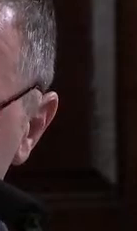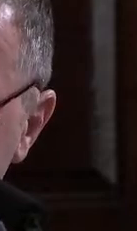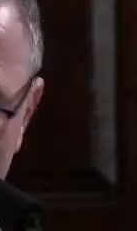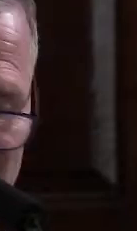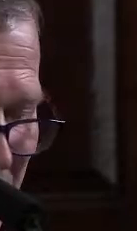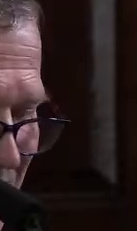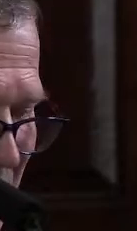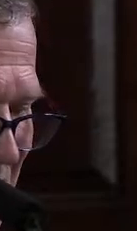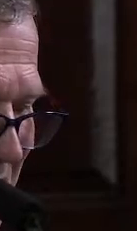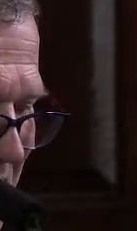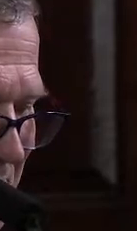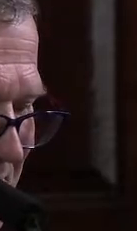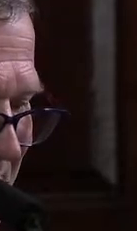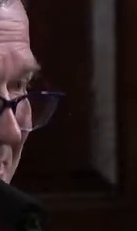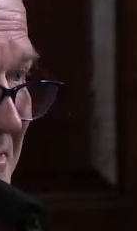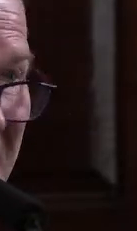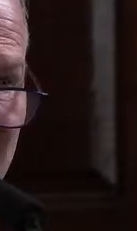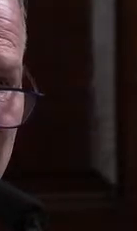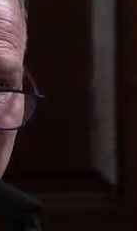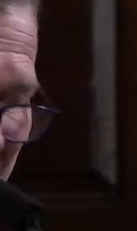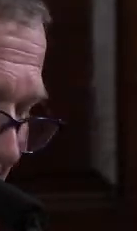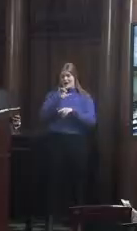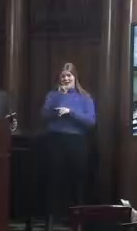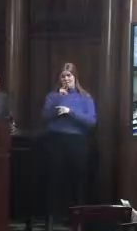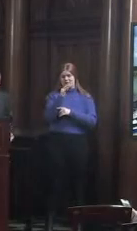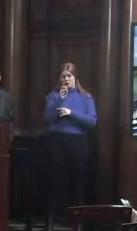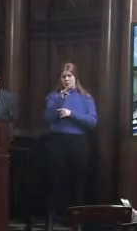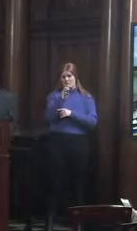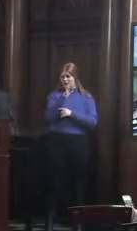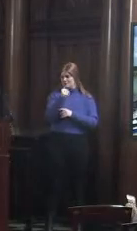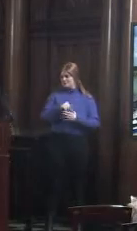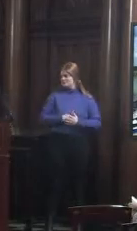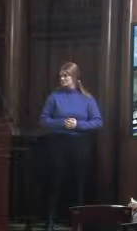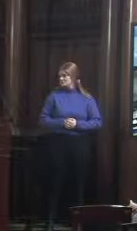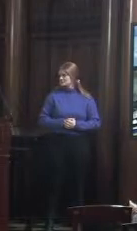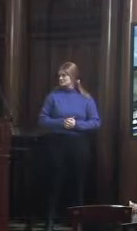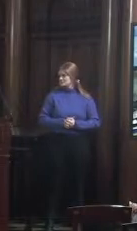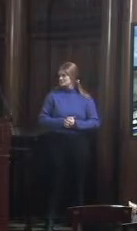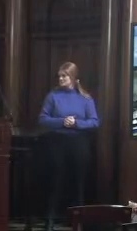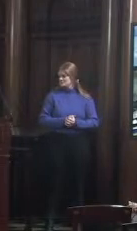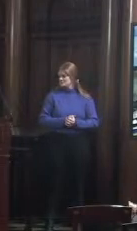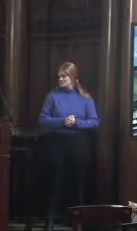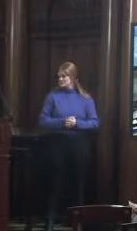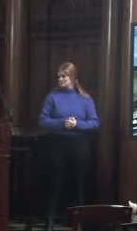ado, I'll hand you over to our chairperson, Dr. Evie Nahuelwan.